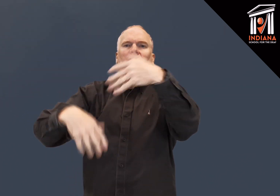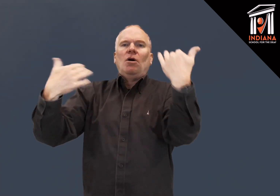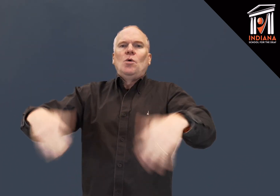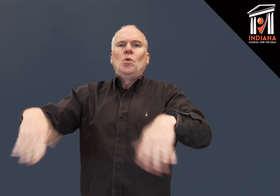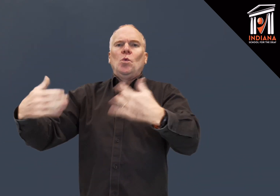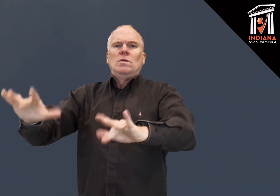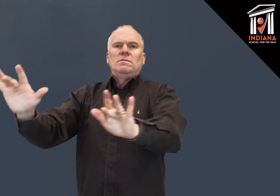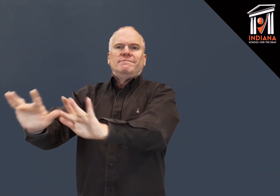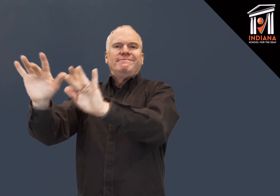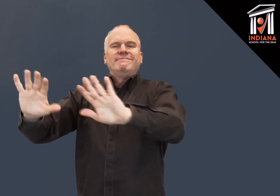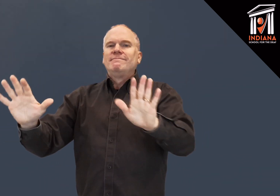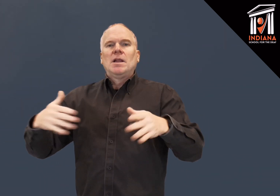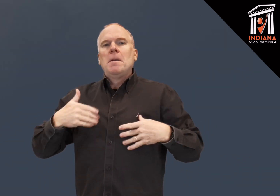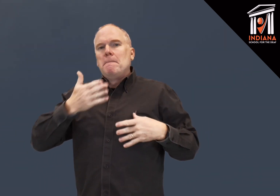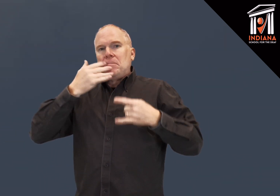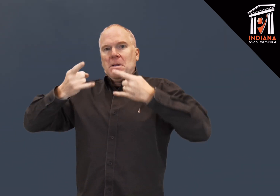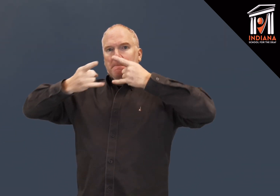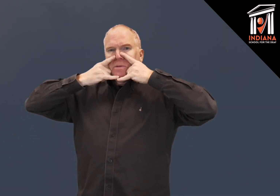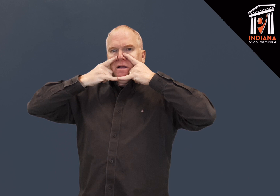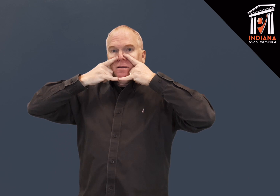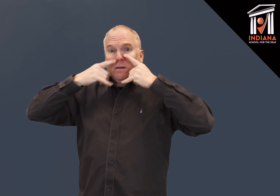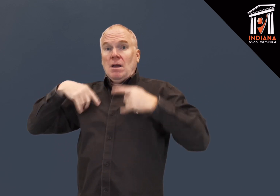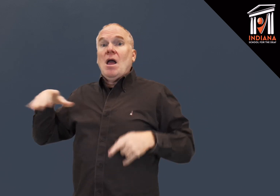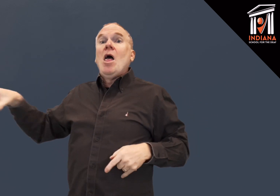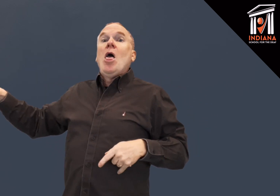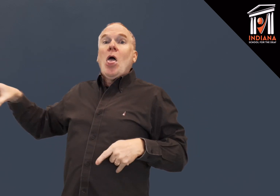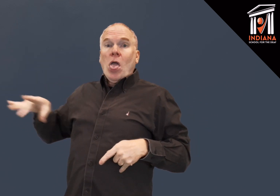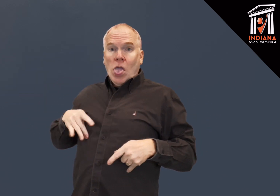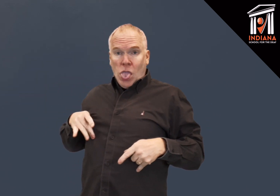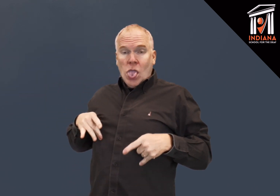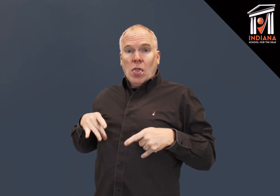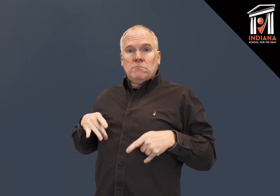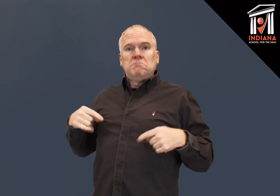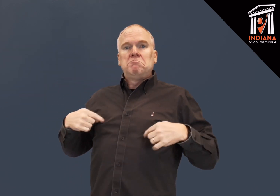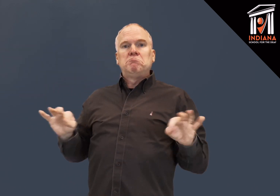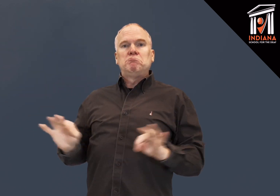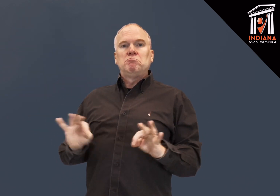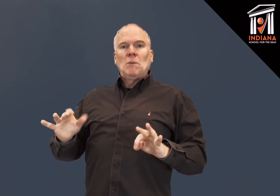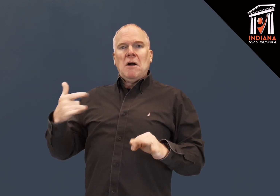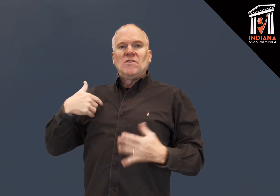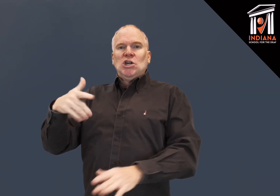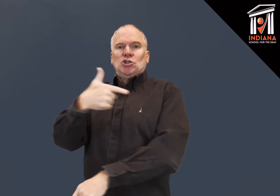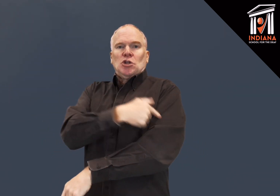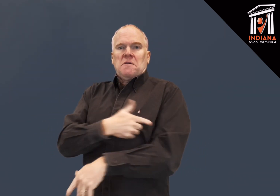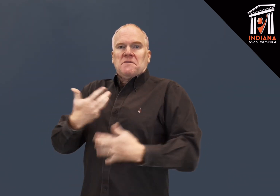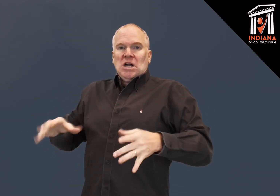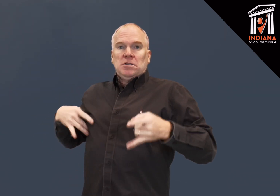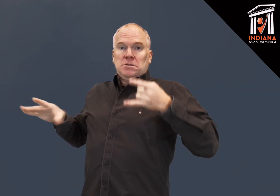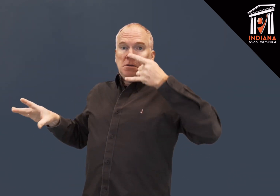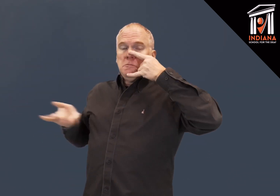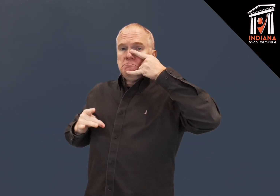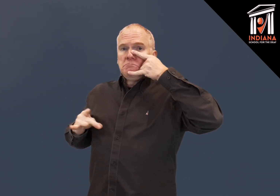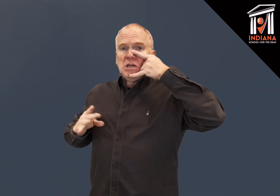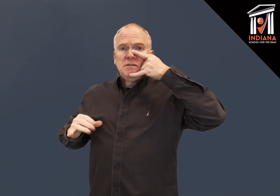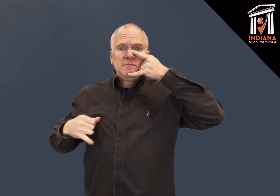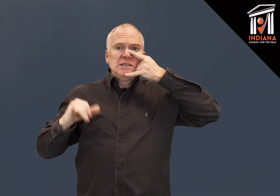people, there is that very potential that I could be passing it on to them, which then could cause them to be sick. They could die. I don't know.